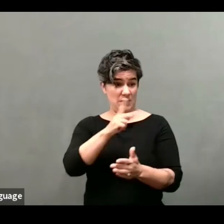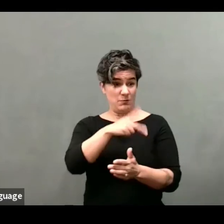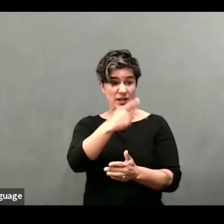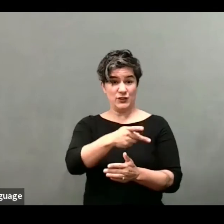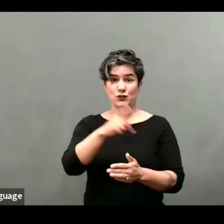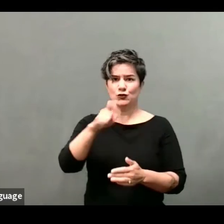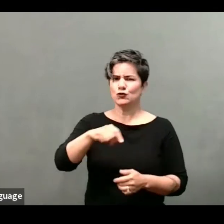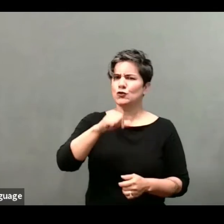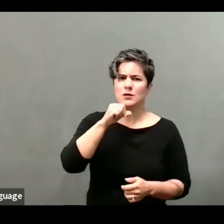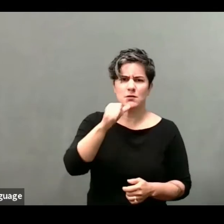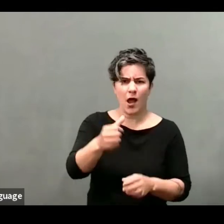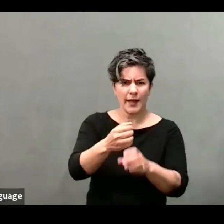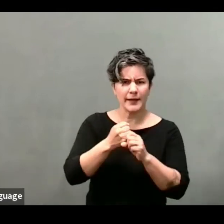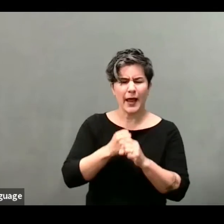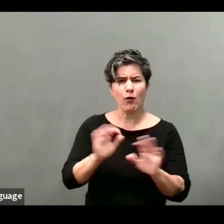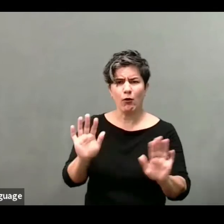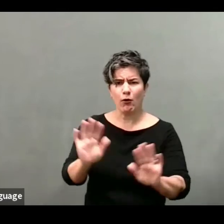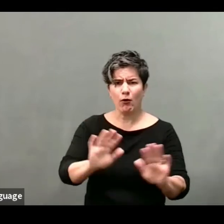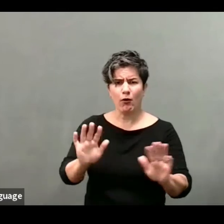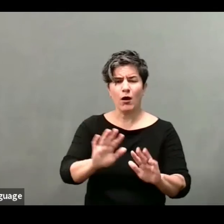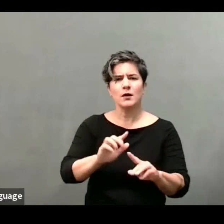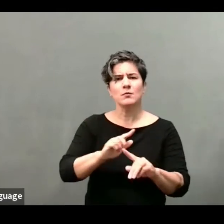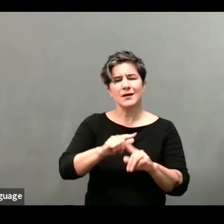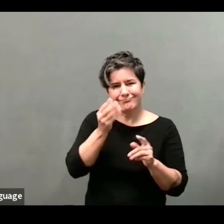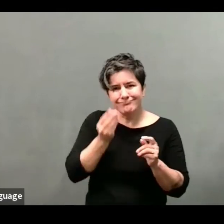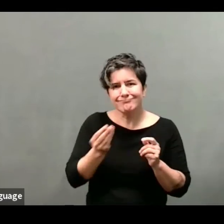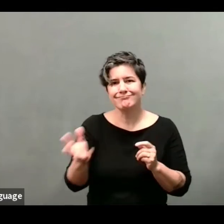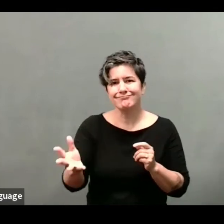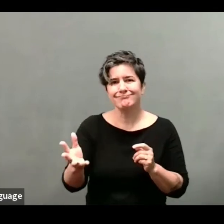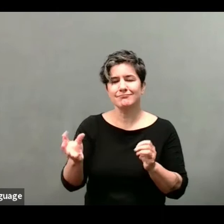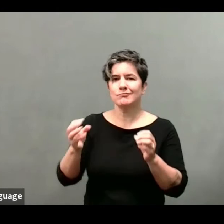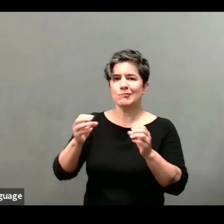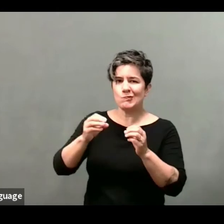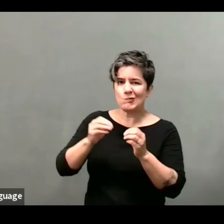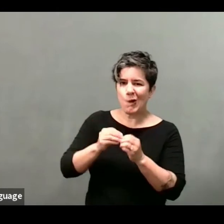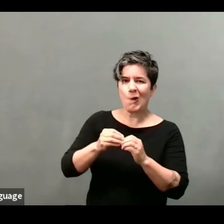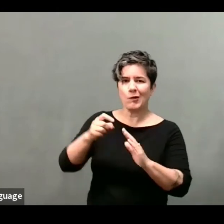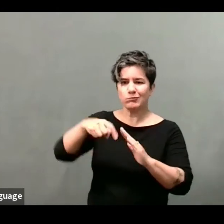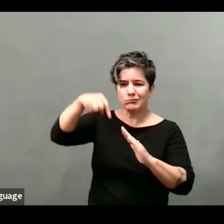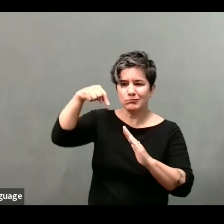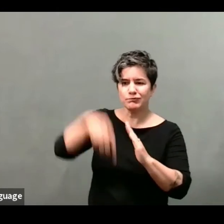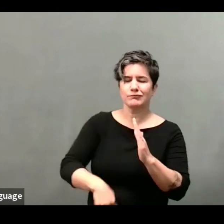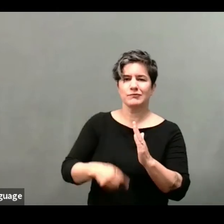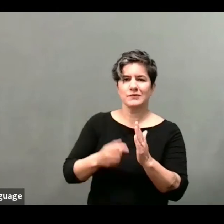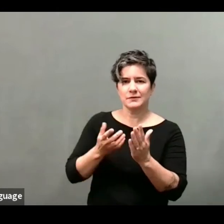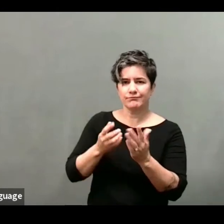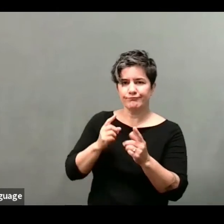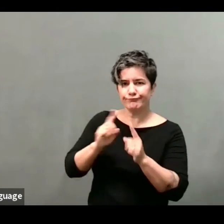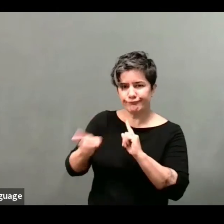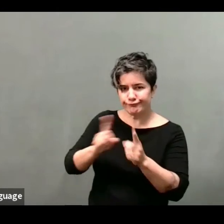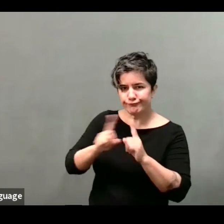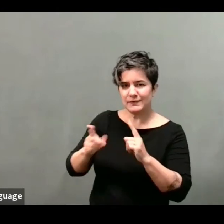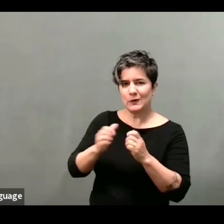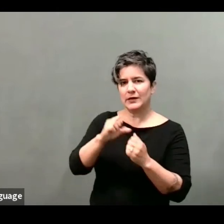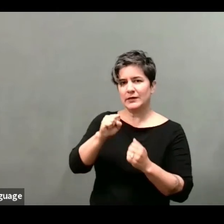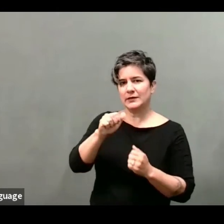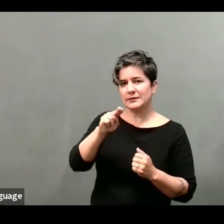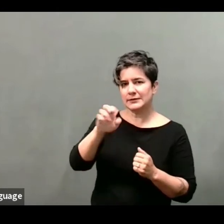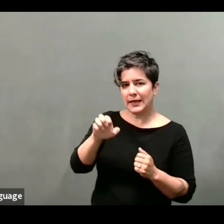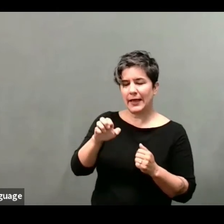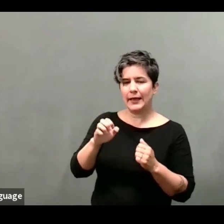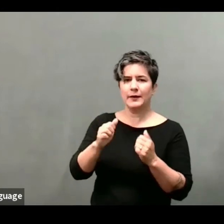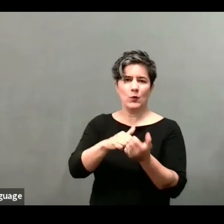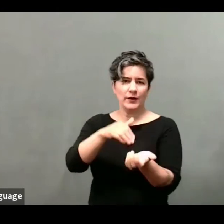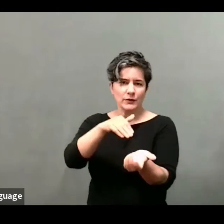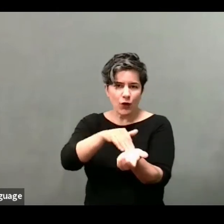those medications if they want them. It just means that it will take a little bit more in-depth conversation with the SANE, with the